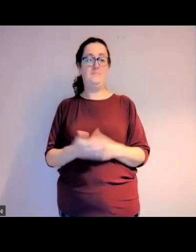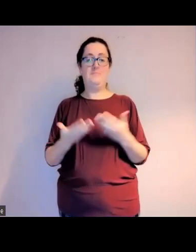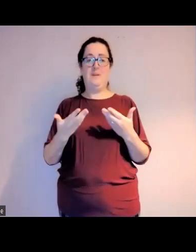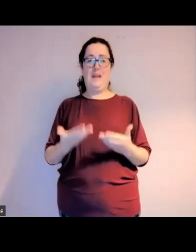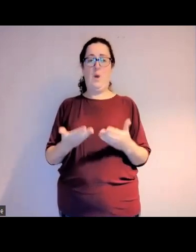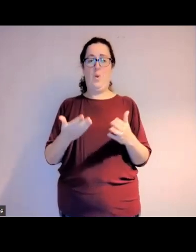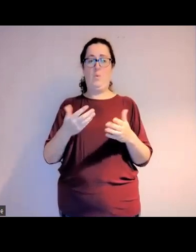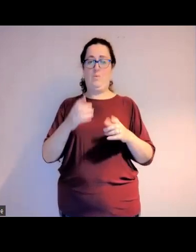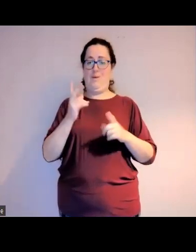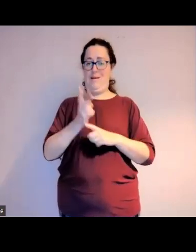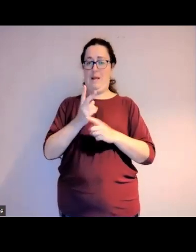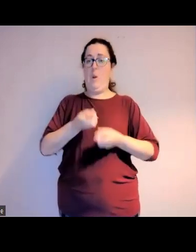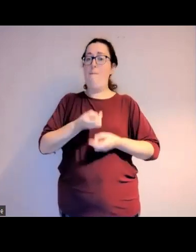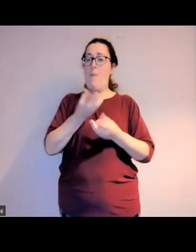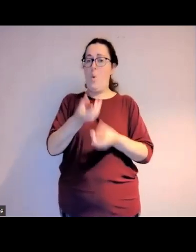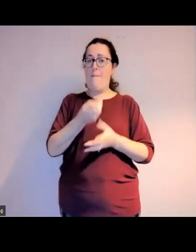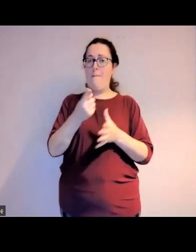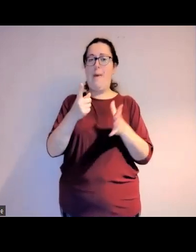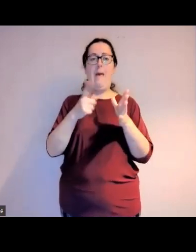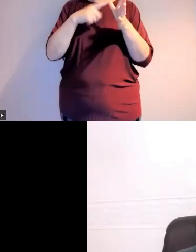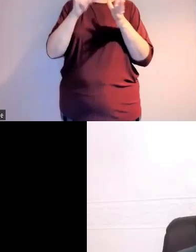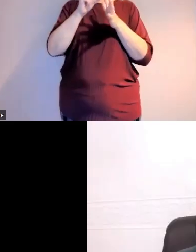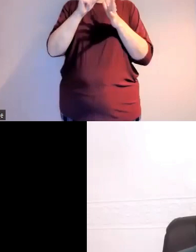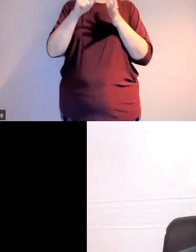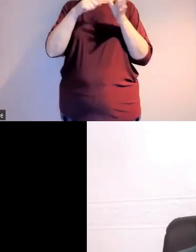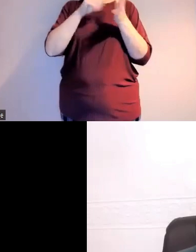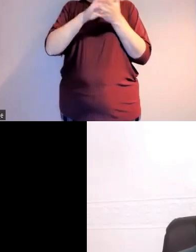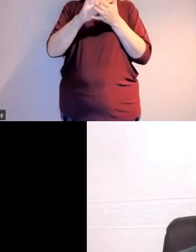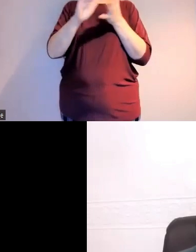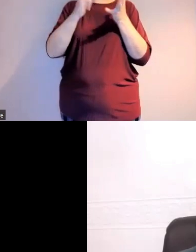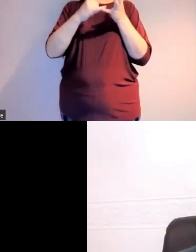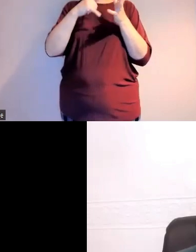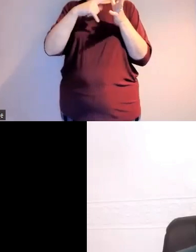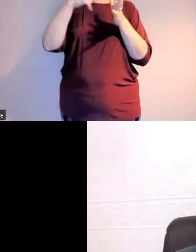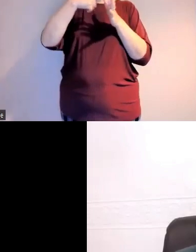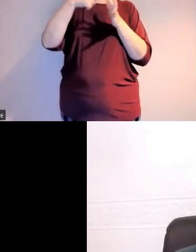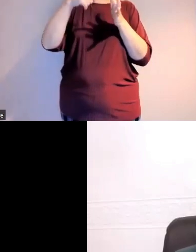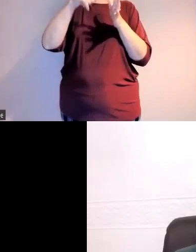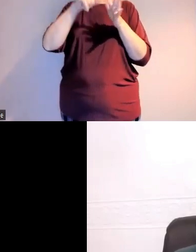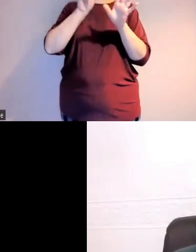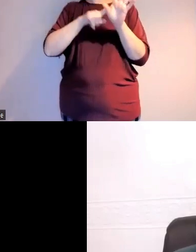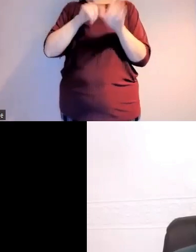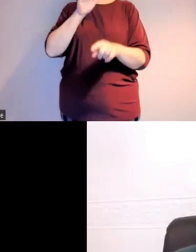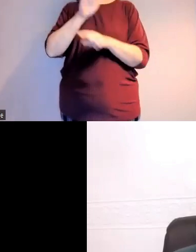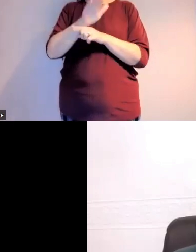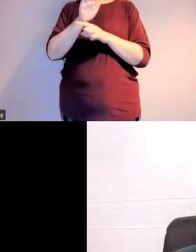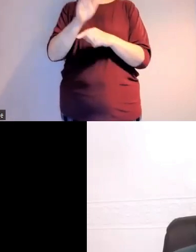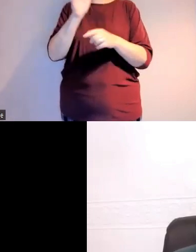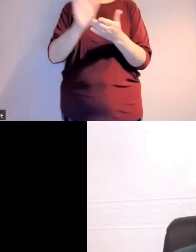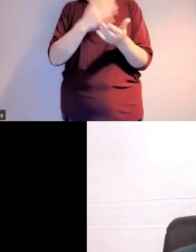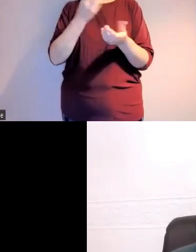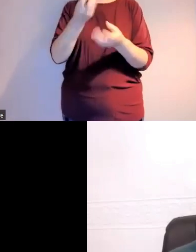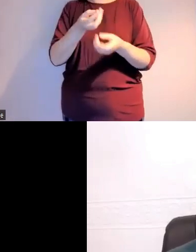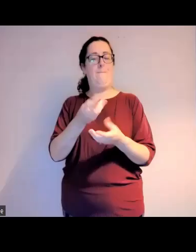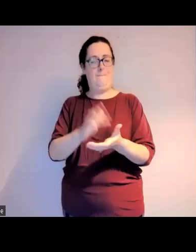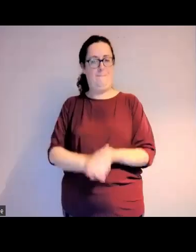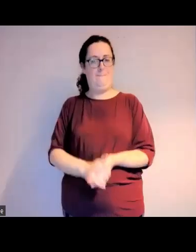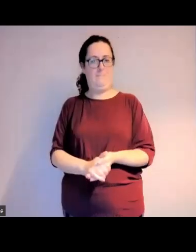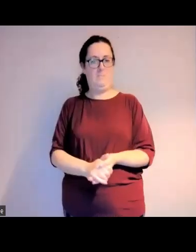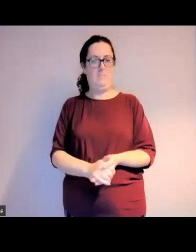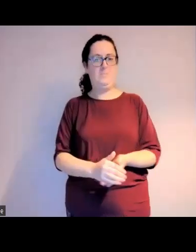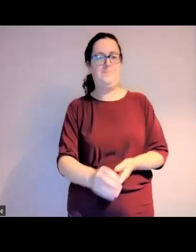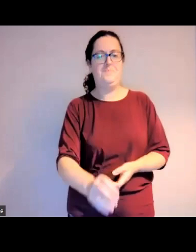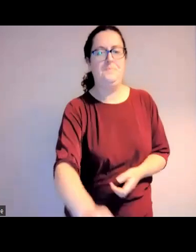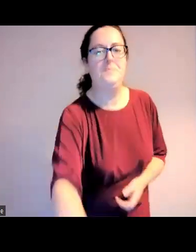another poem, which is by Appia Saki, and it's called A Future Poem. Thank you so much, Appia. Thank